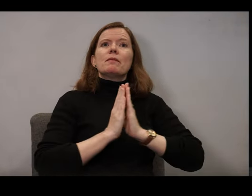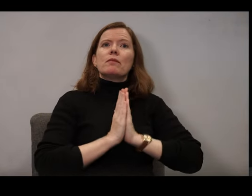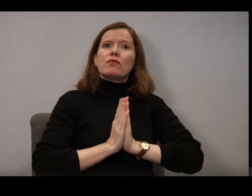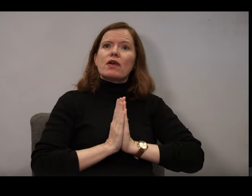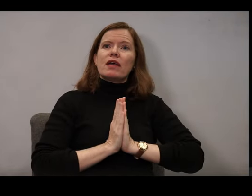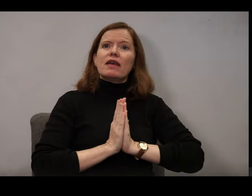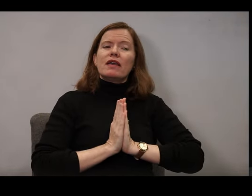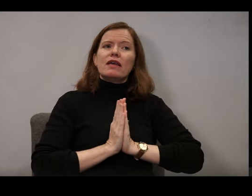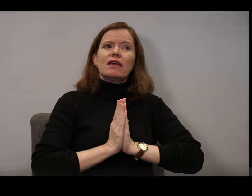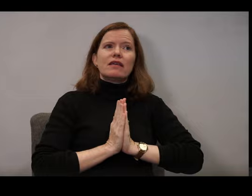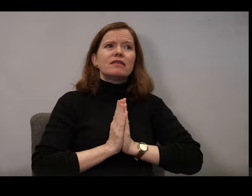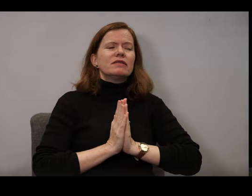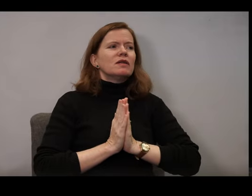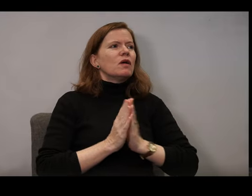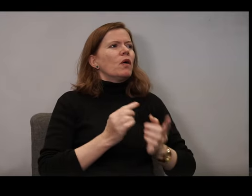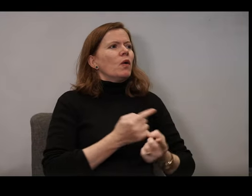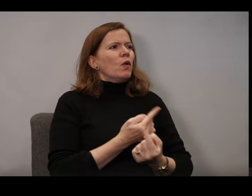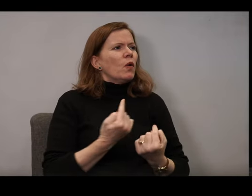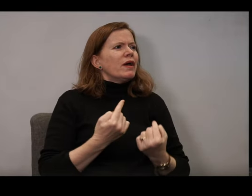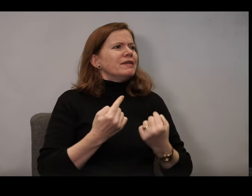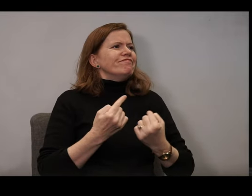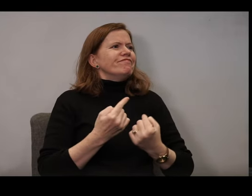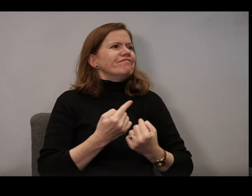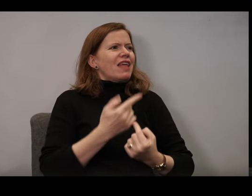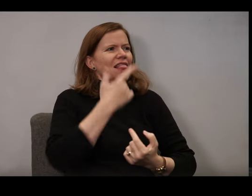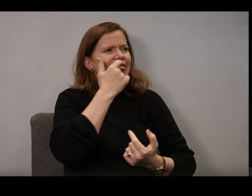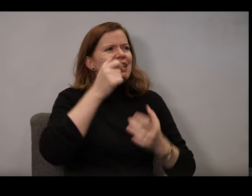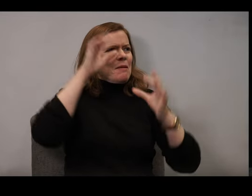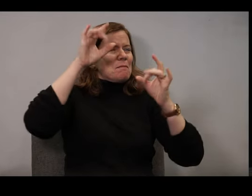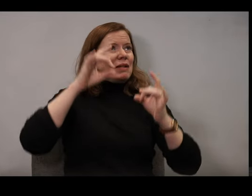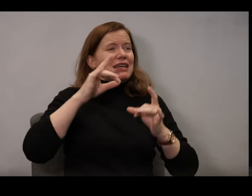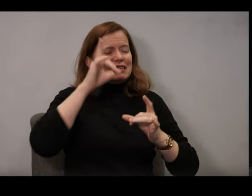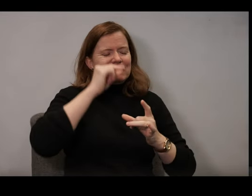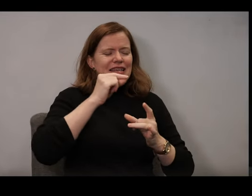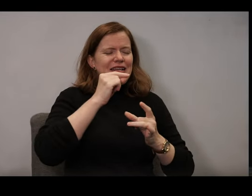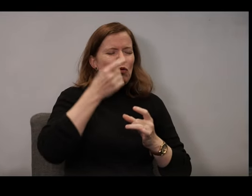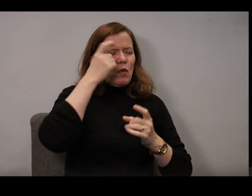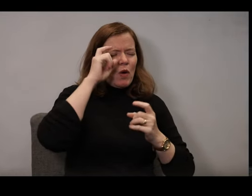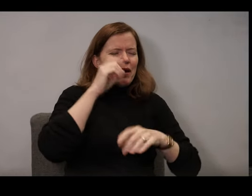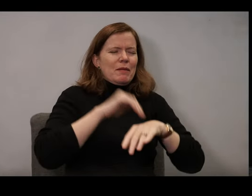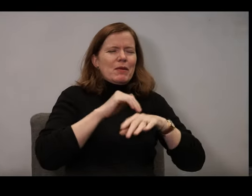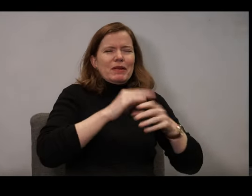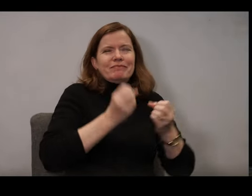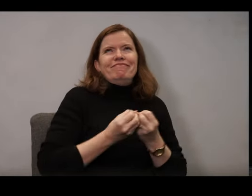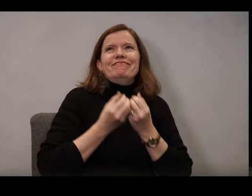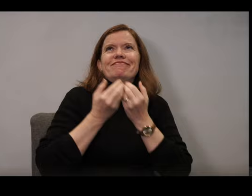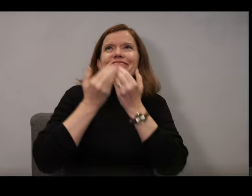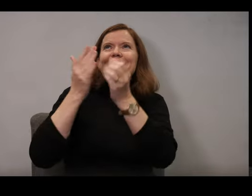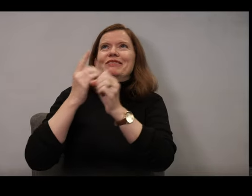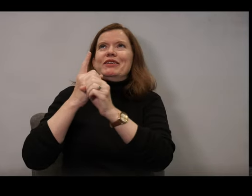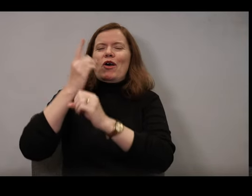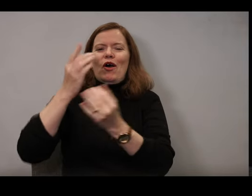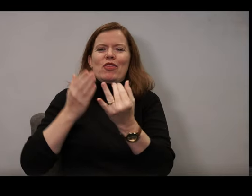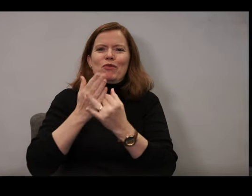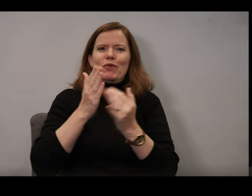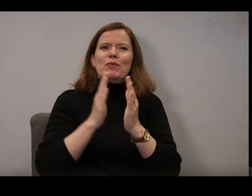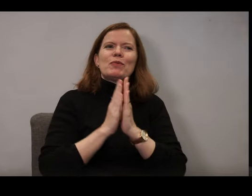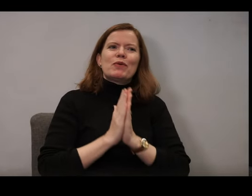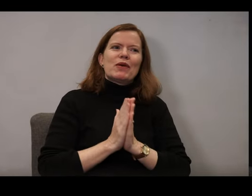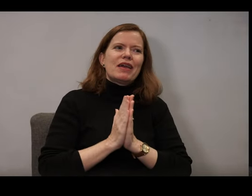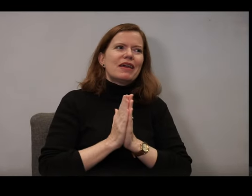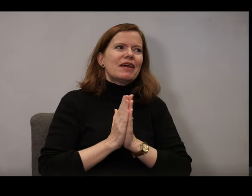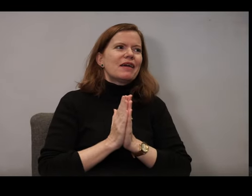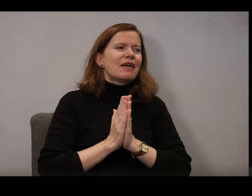one of the great privileges we have as Christians is to bring things to God in prayer. So I'm going to do that now. One of the many things on